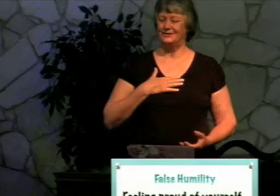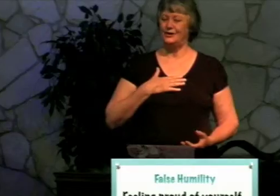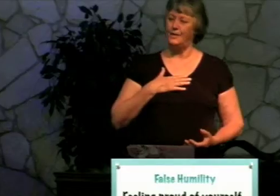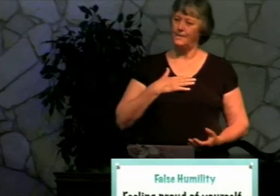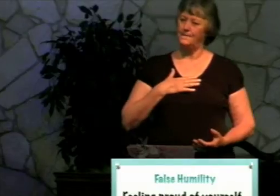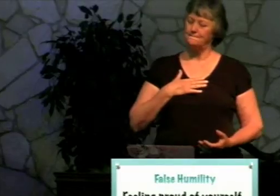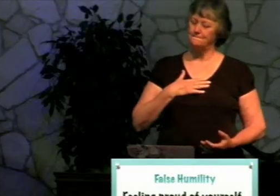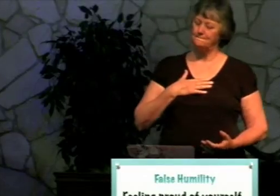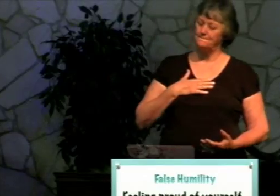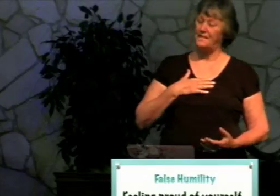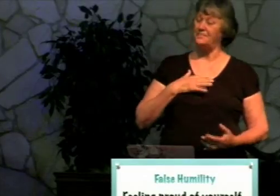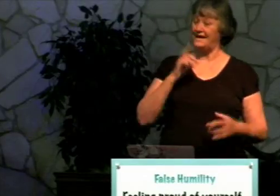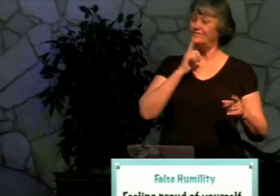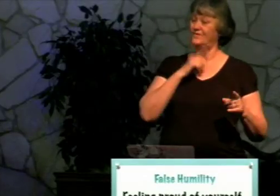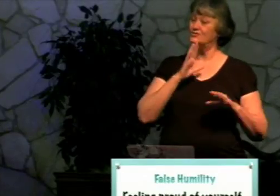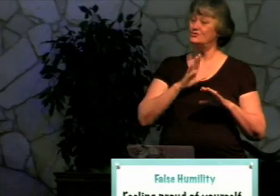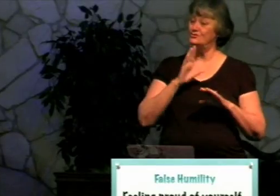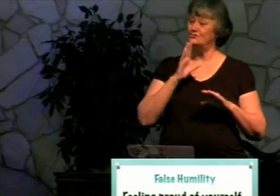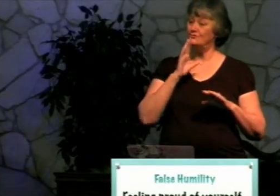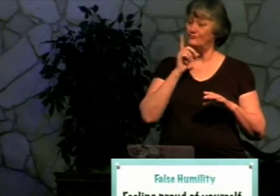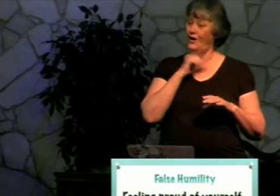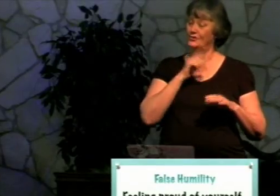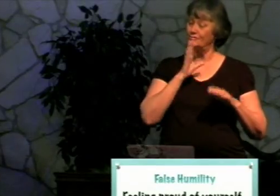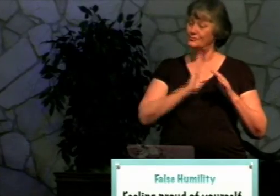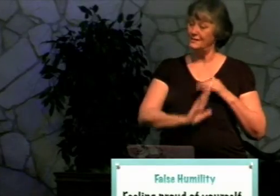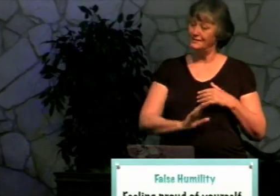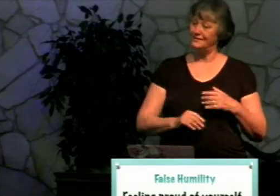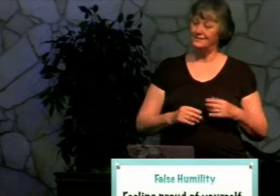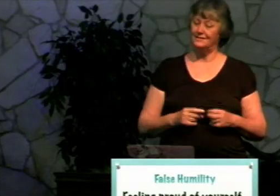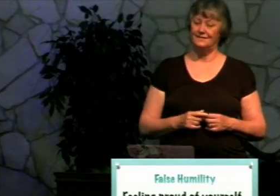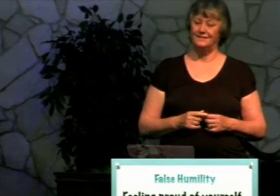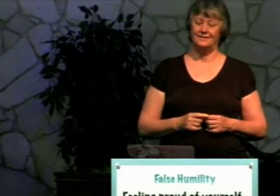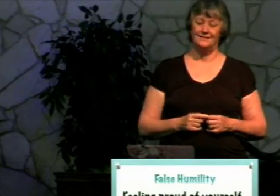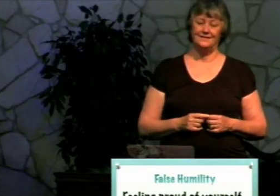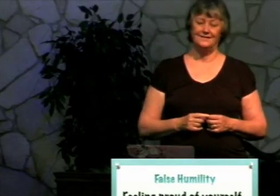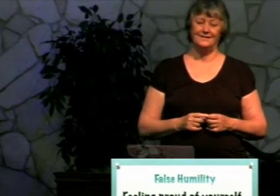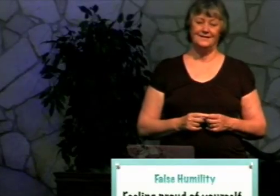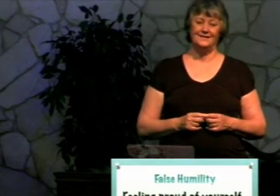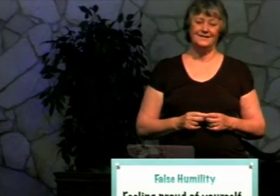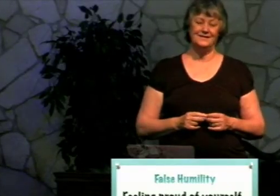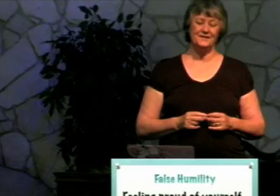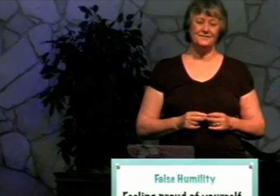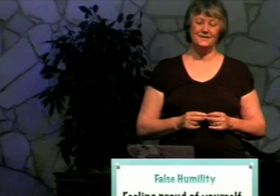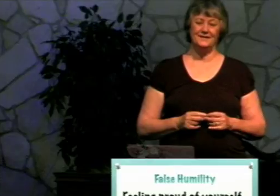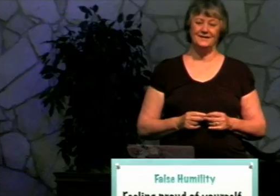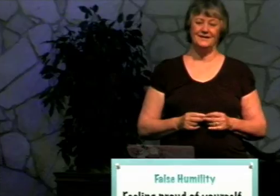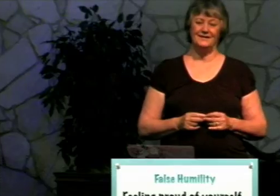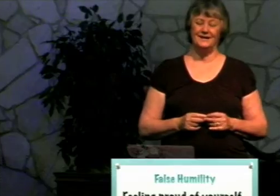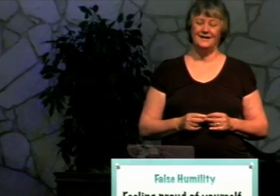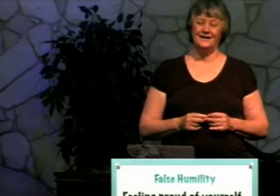no, that's false humility. Yeah.